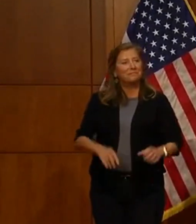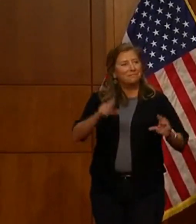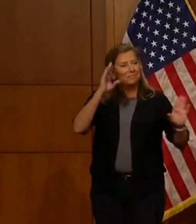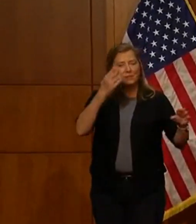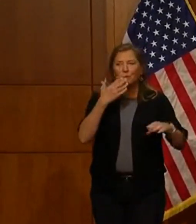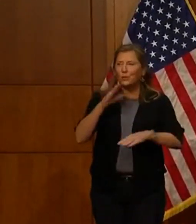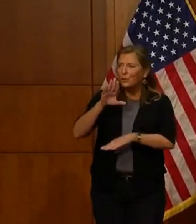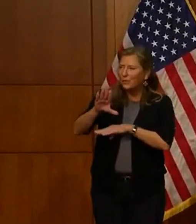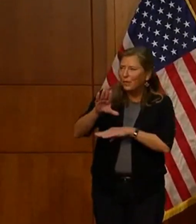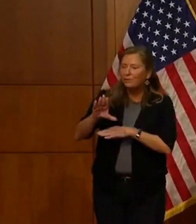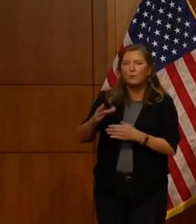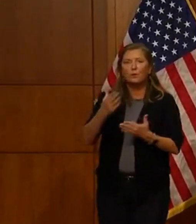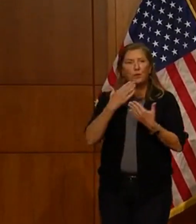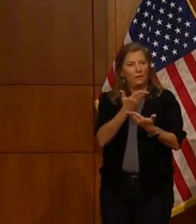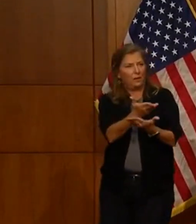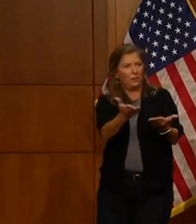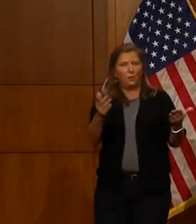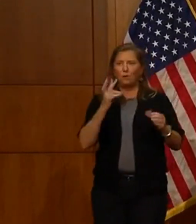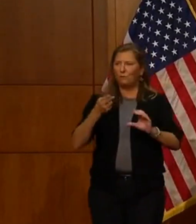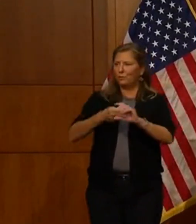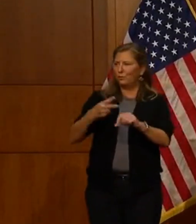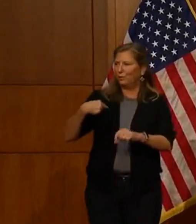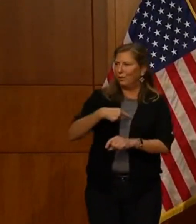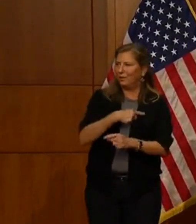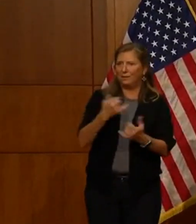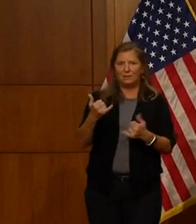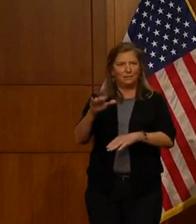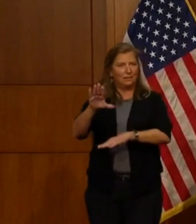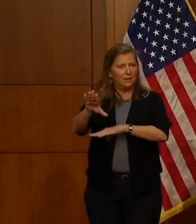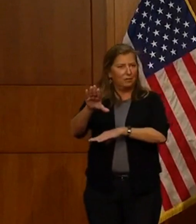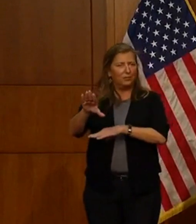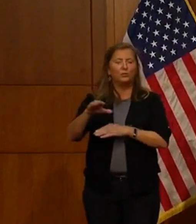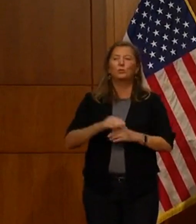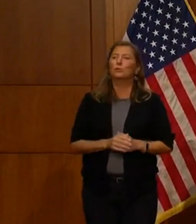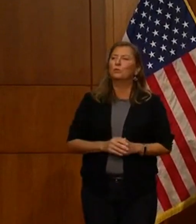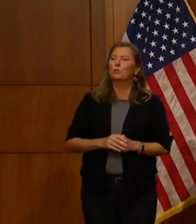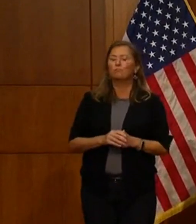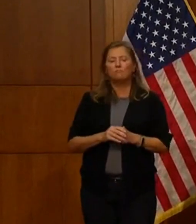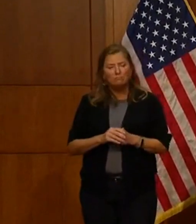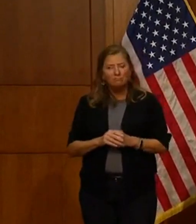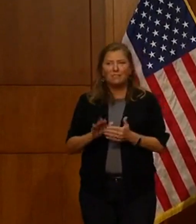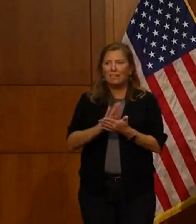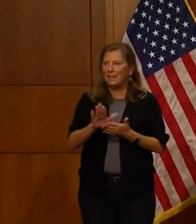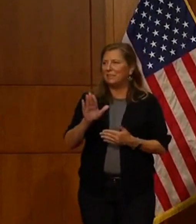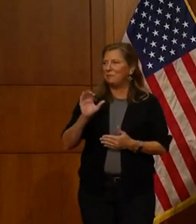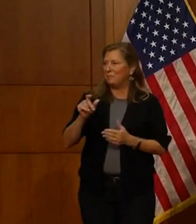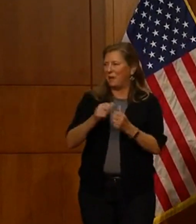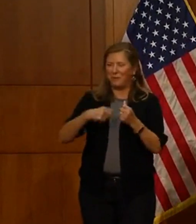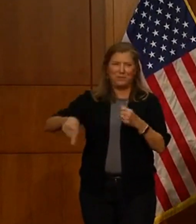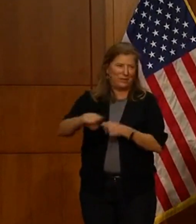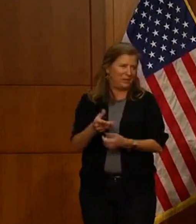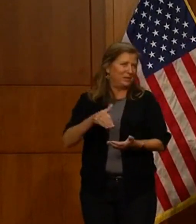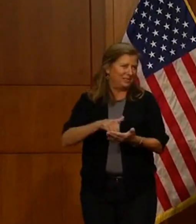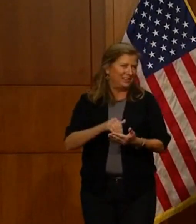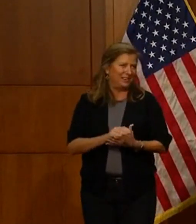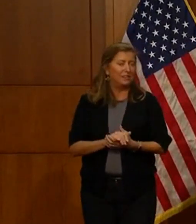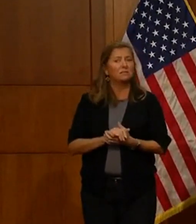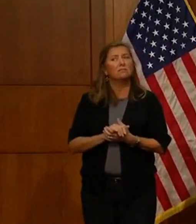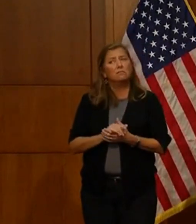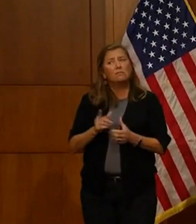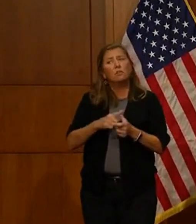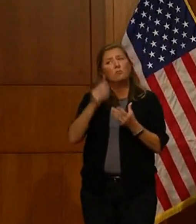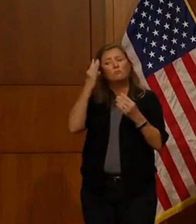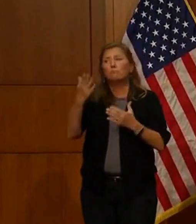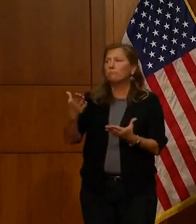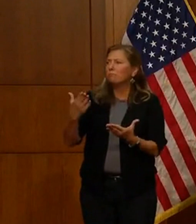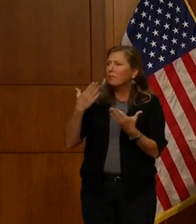Well, good afternoon, and thanks to all of you for joining us this afternoon. It is good to be back with you. I want to start by saying thank